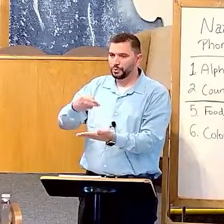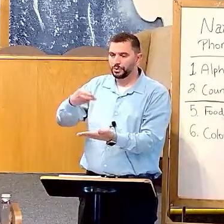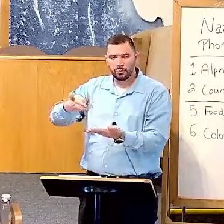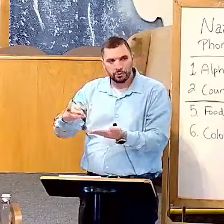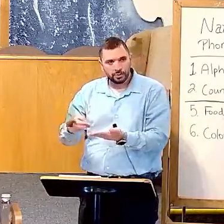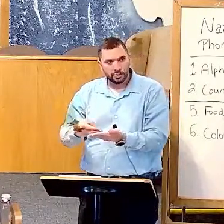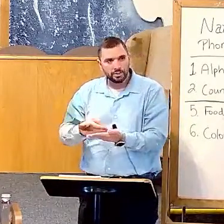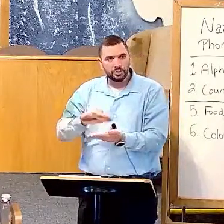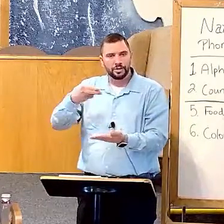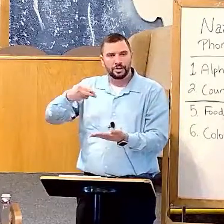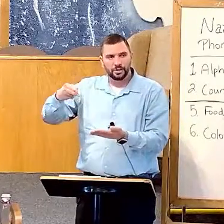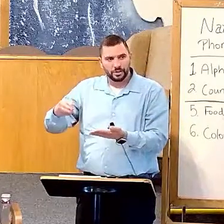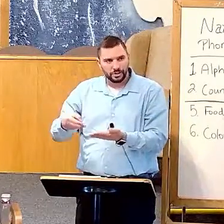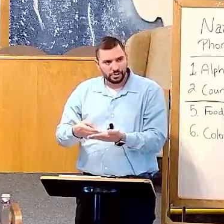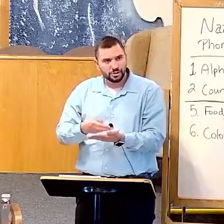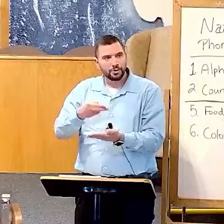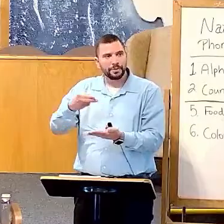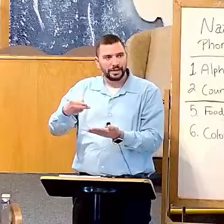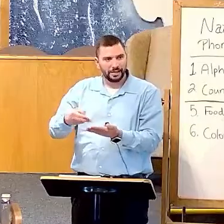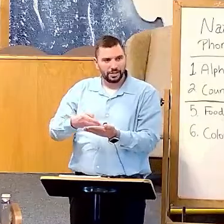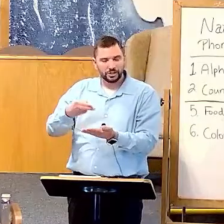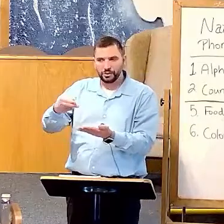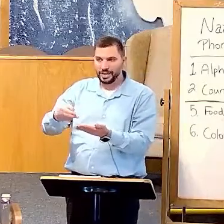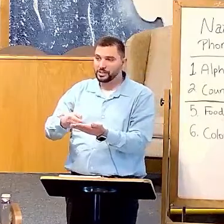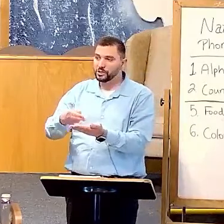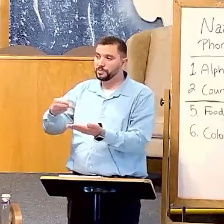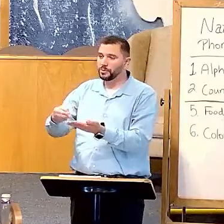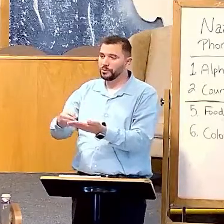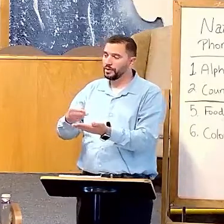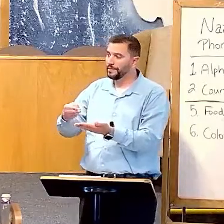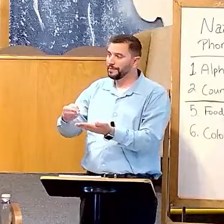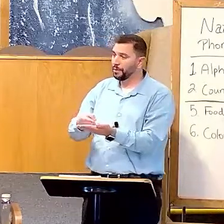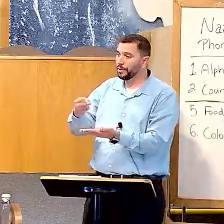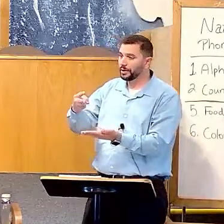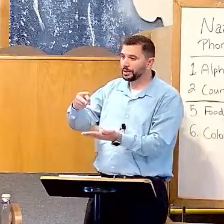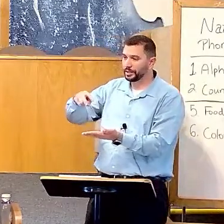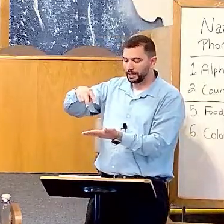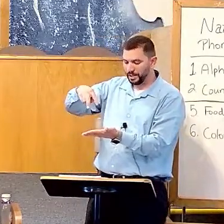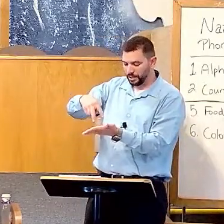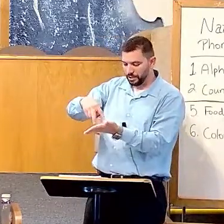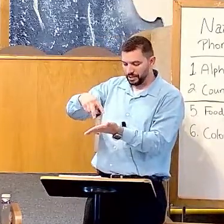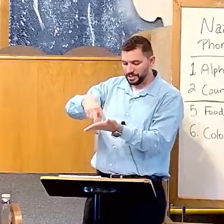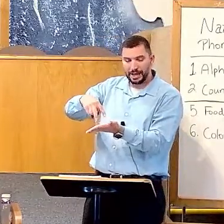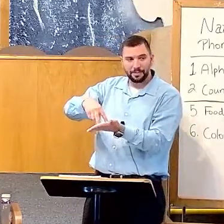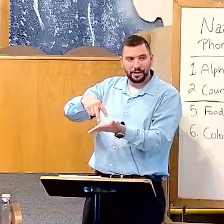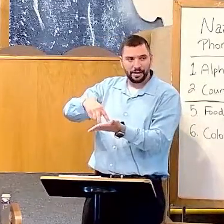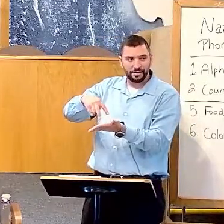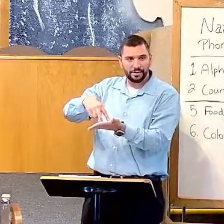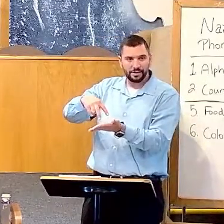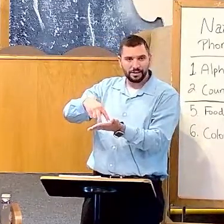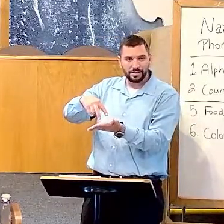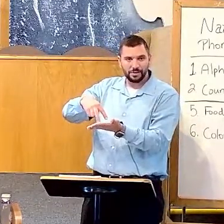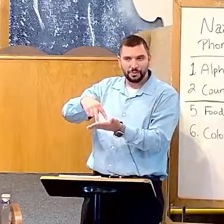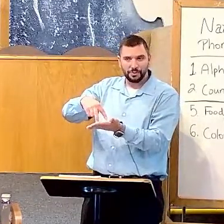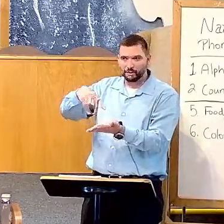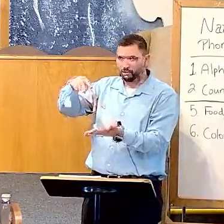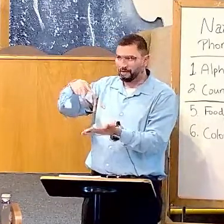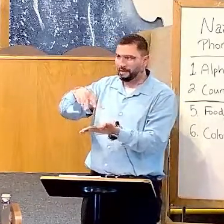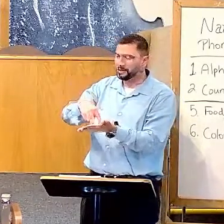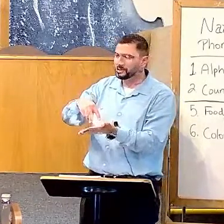spoon, you scoop in it. So that's a spoon. Fork, you're going to stab your hand with the straight fingers, because that's what